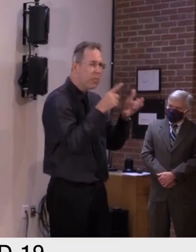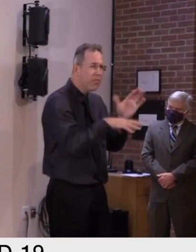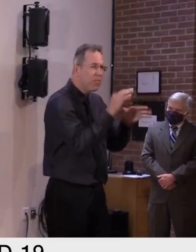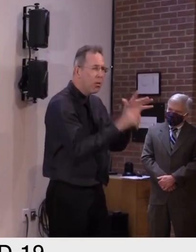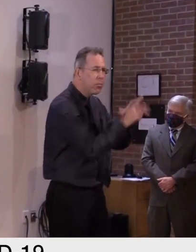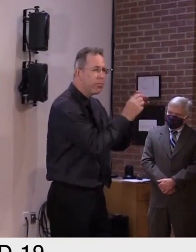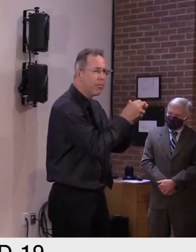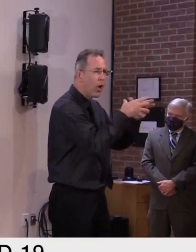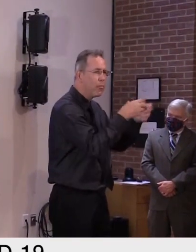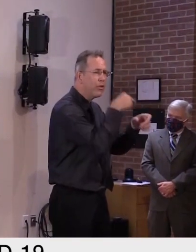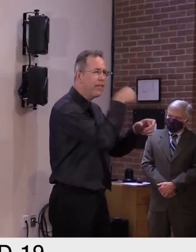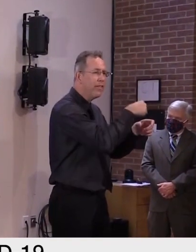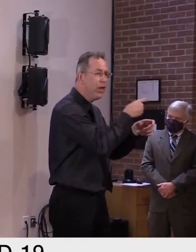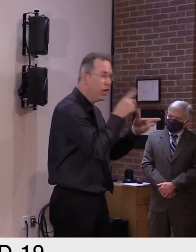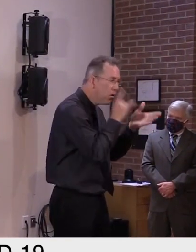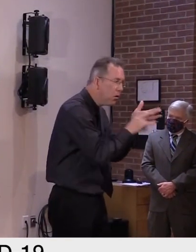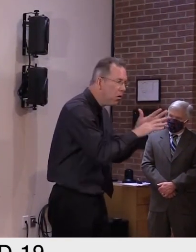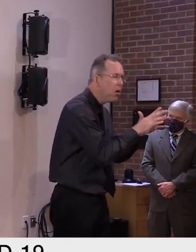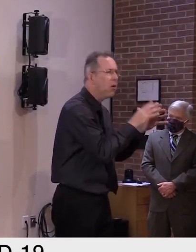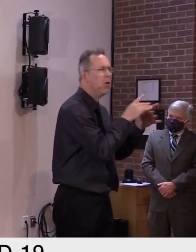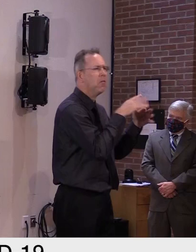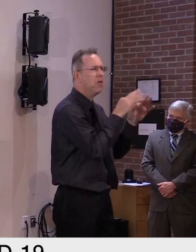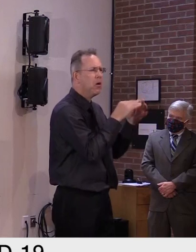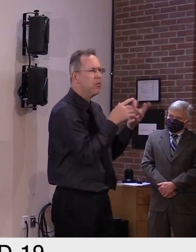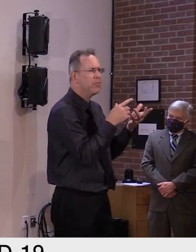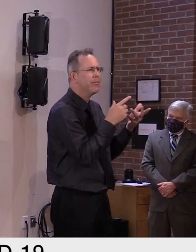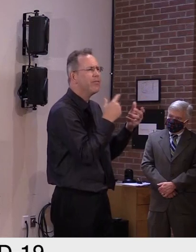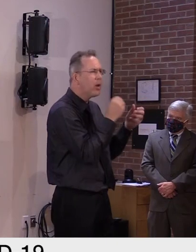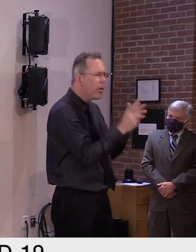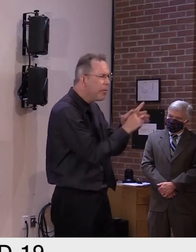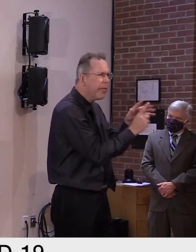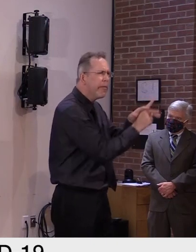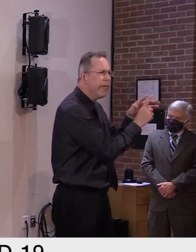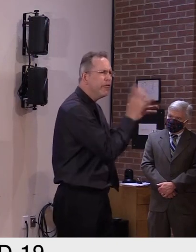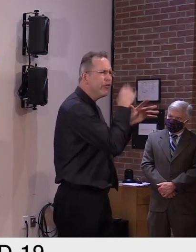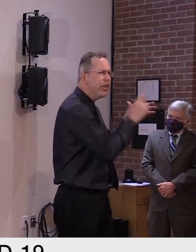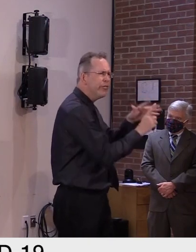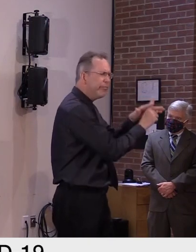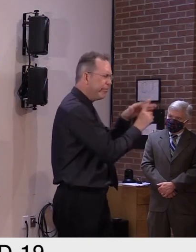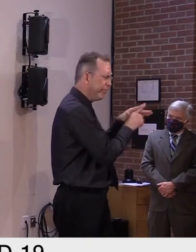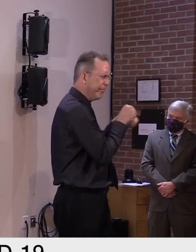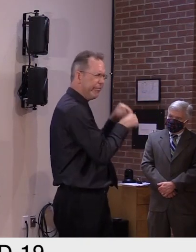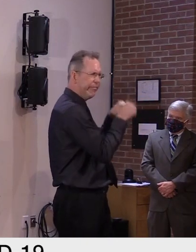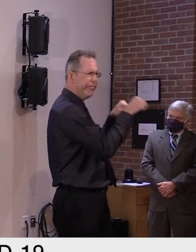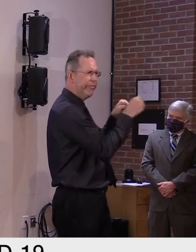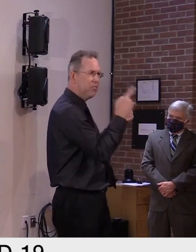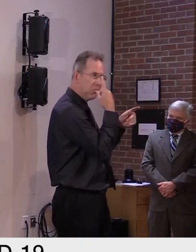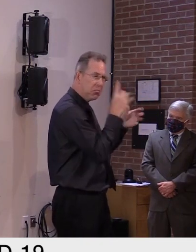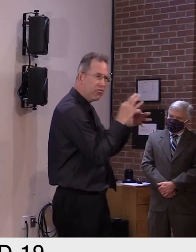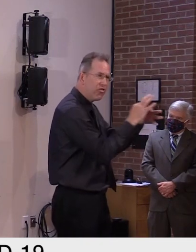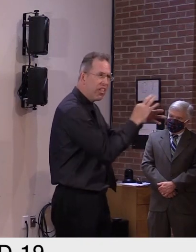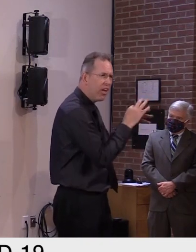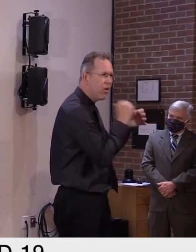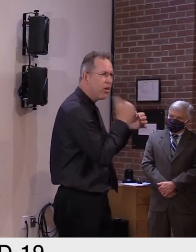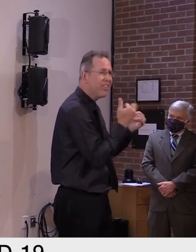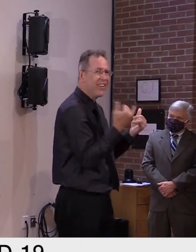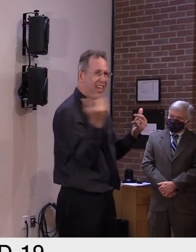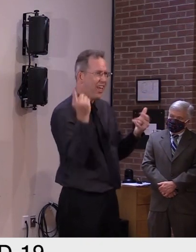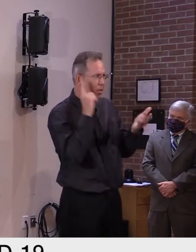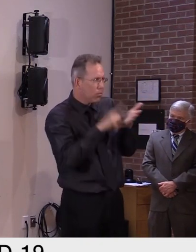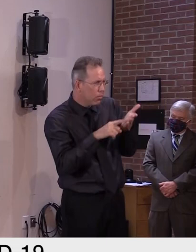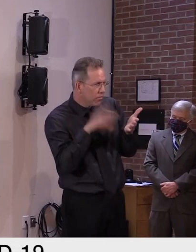So thus far, I can't give you any information that would indicate that there's some connection, but obviously we look at this every